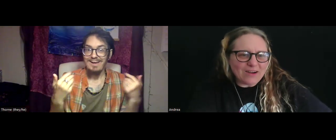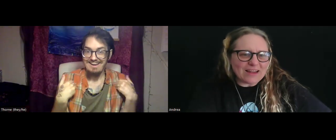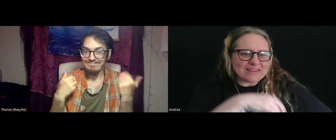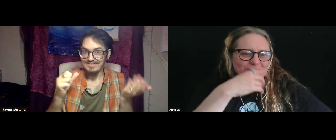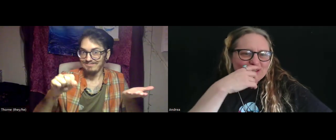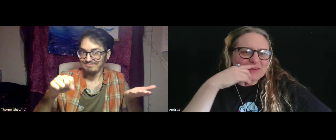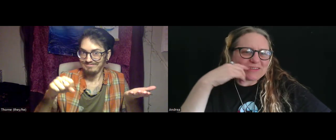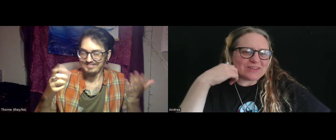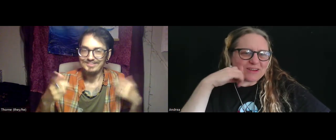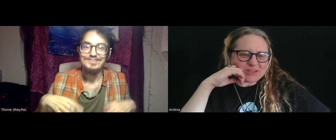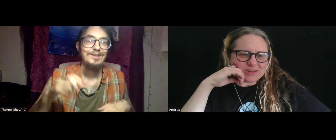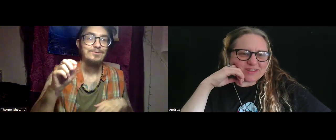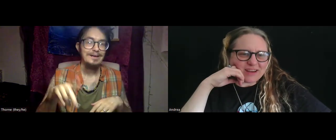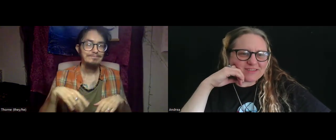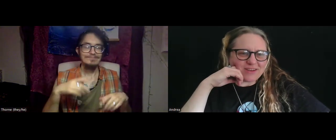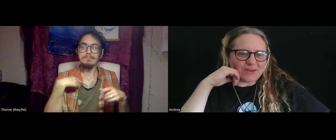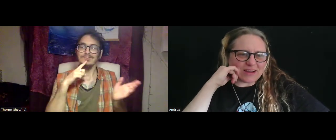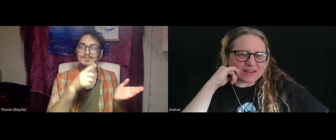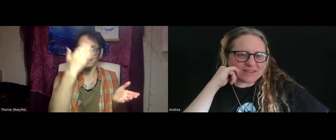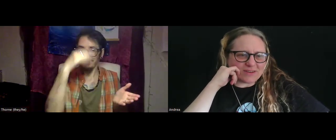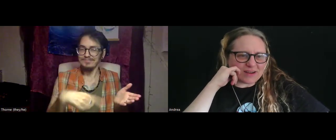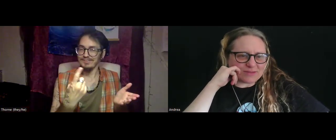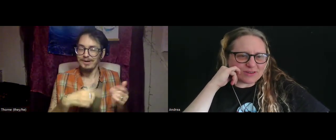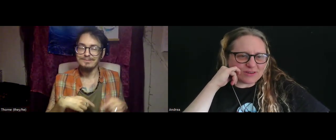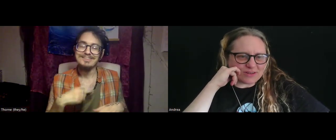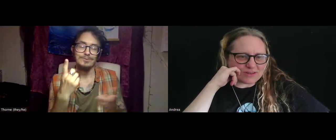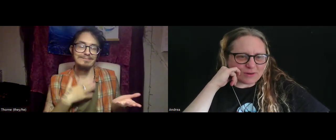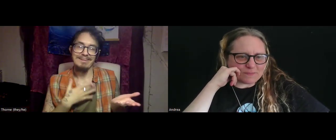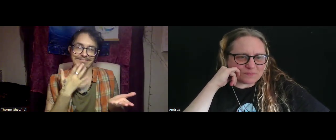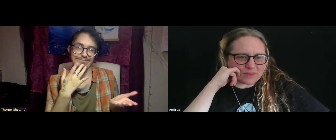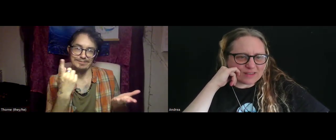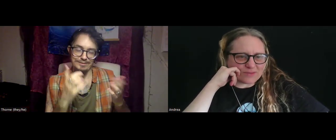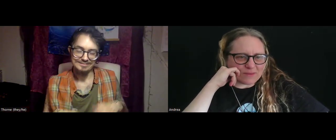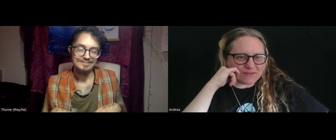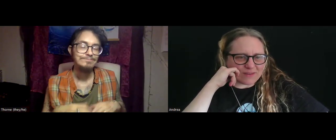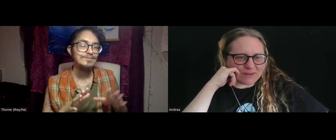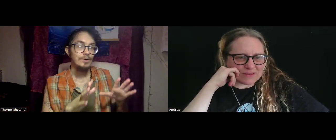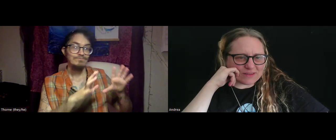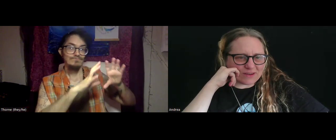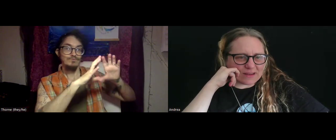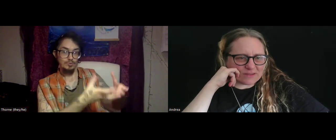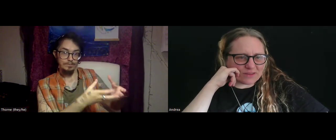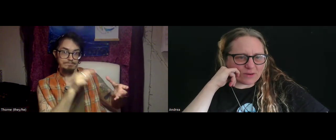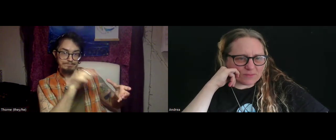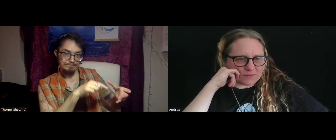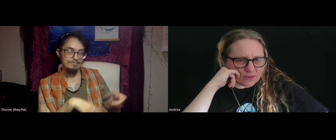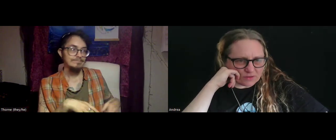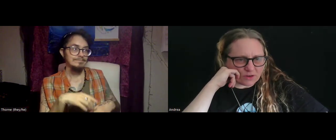Okay, deaf jokes. They're deaf jokes. Yeah. So, okay, so I'm sure you know this one. It's one of my favorite ones. Okay, so there's a